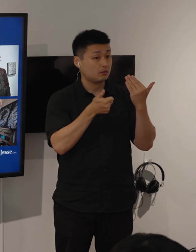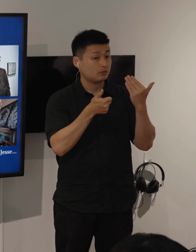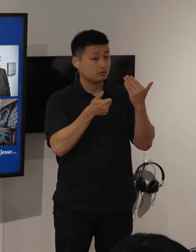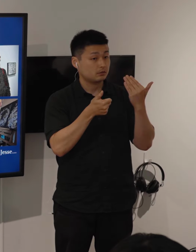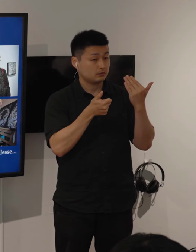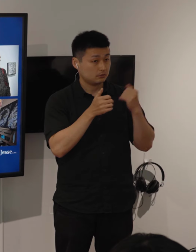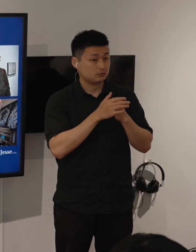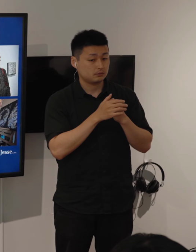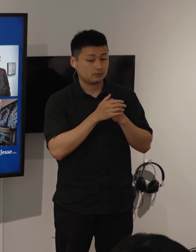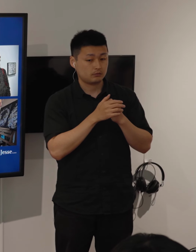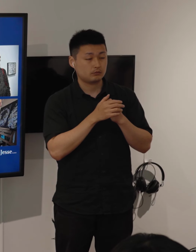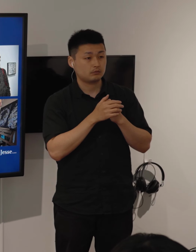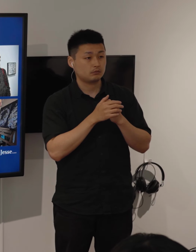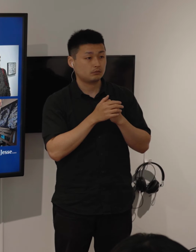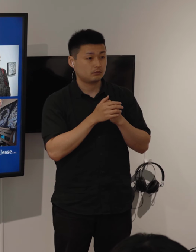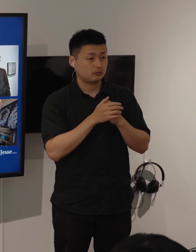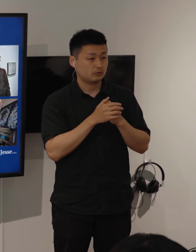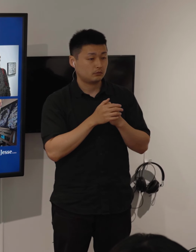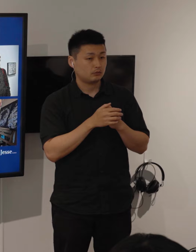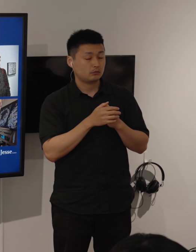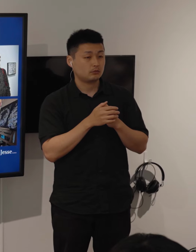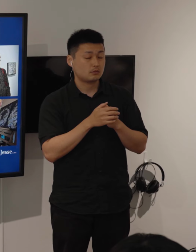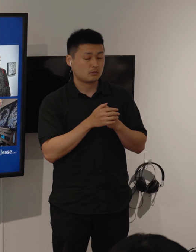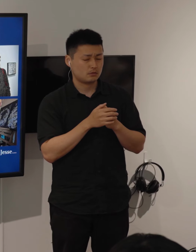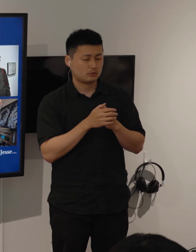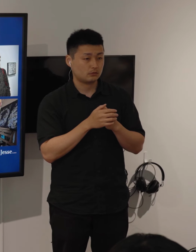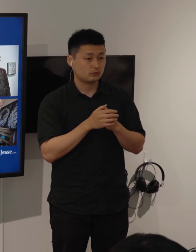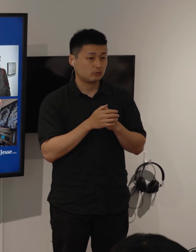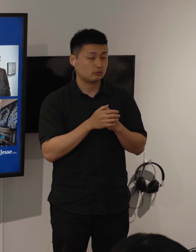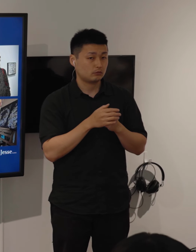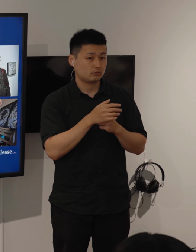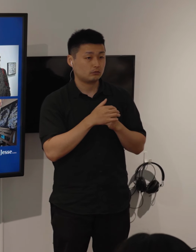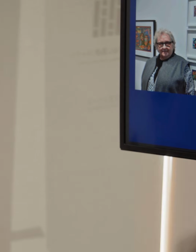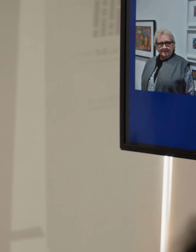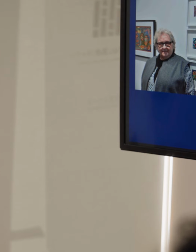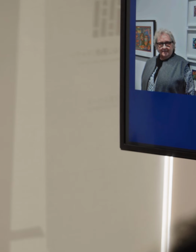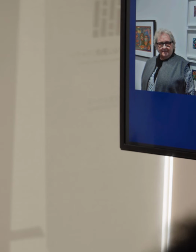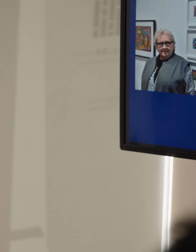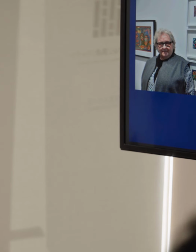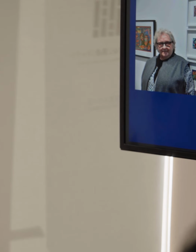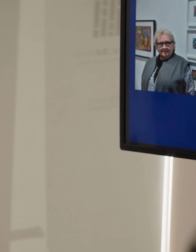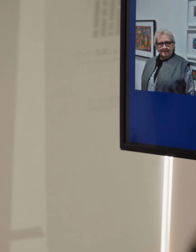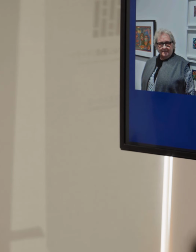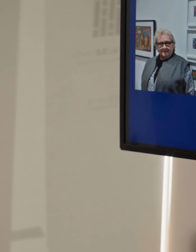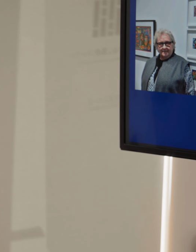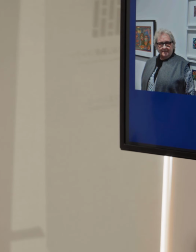And then through a series of events that happened in his life, he ended up in the mental health